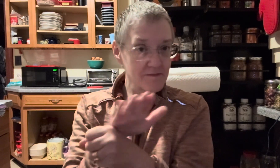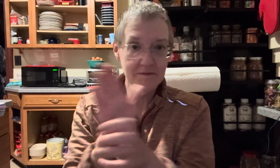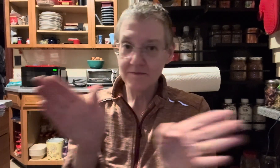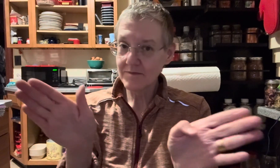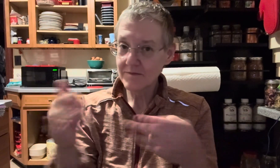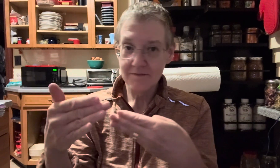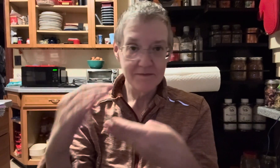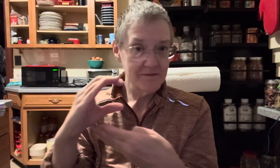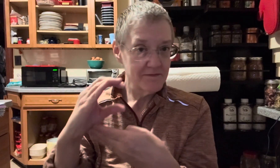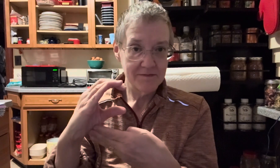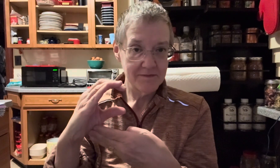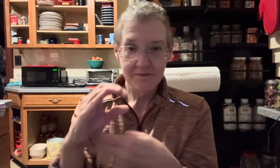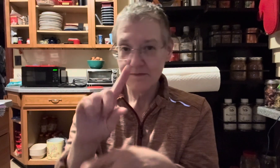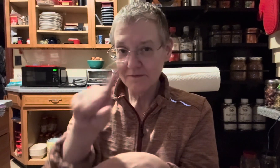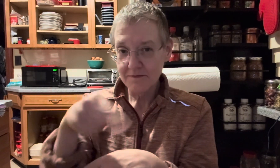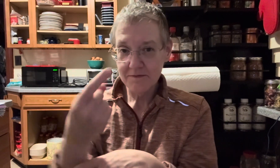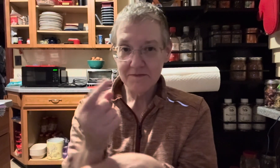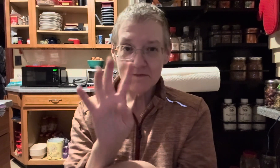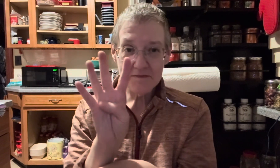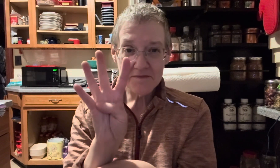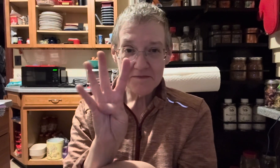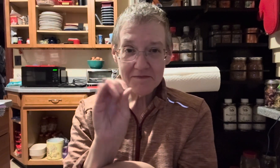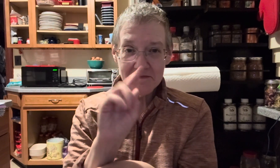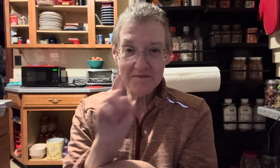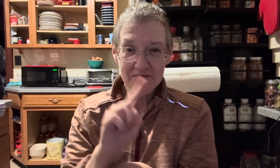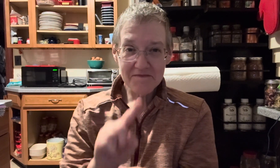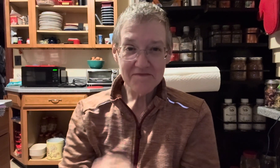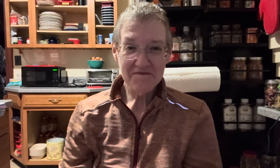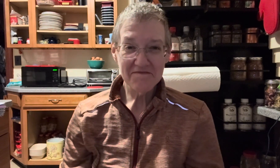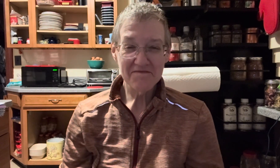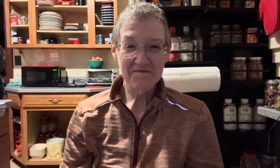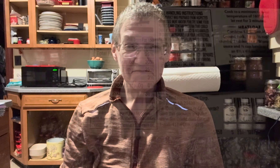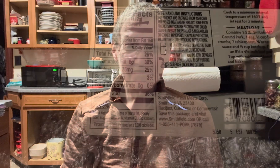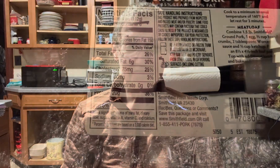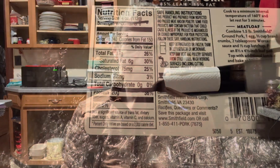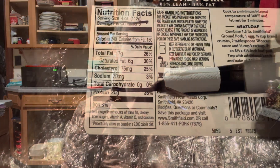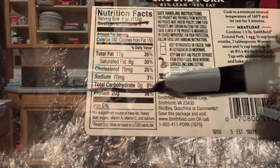ounces. Not the whole package, only 4 ounces.